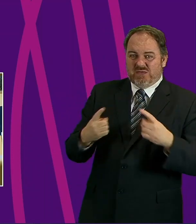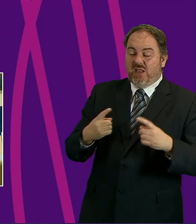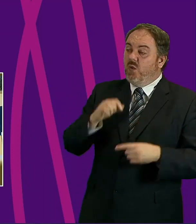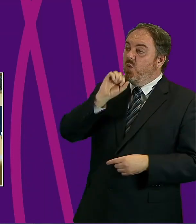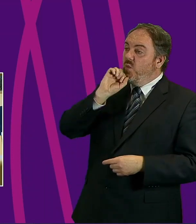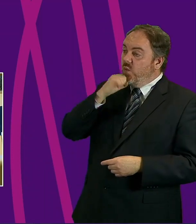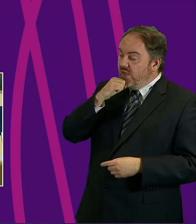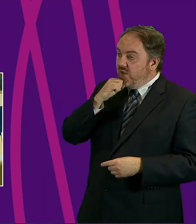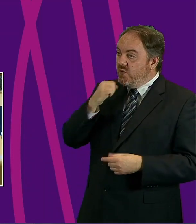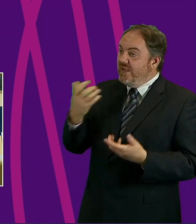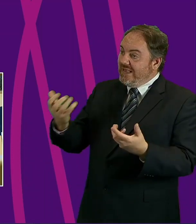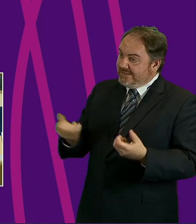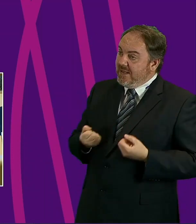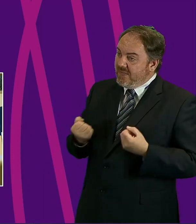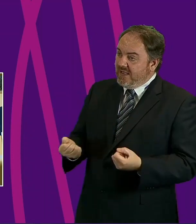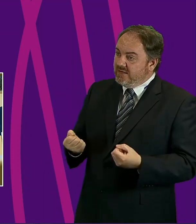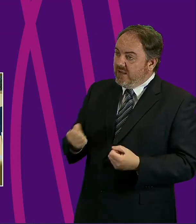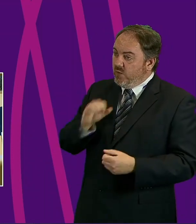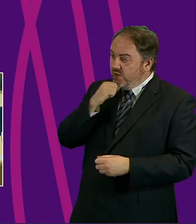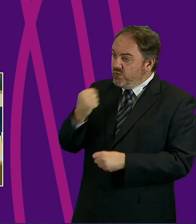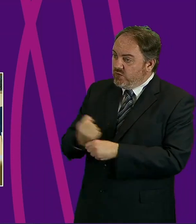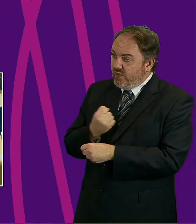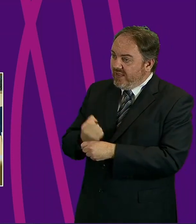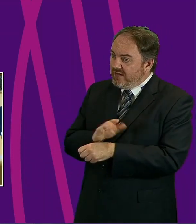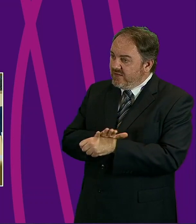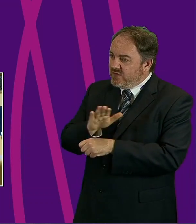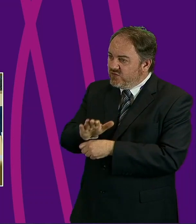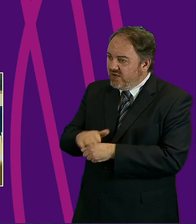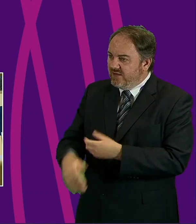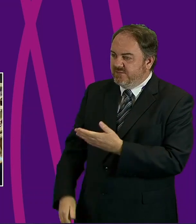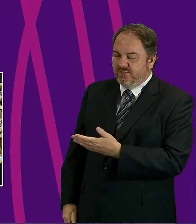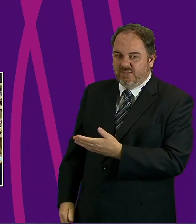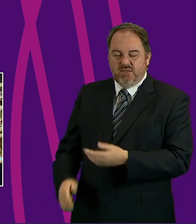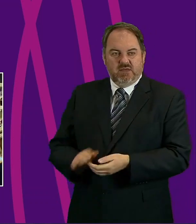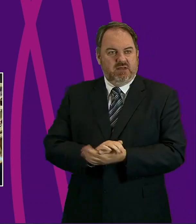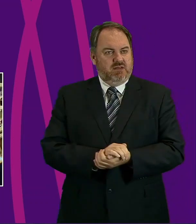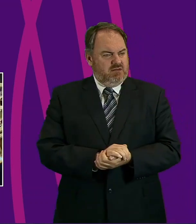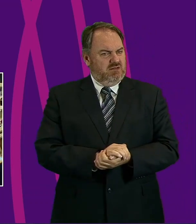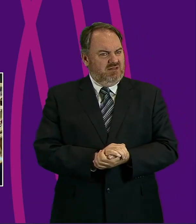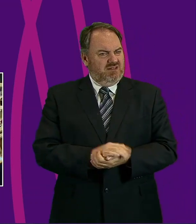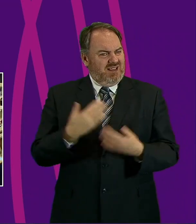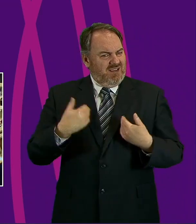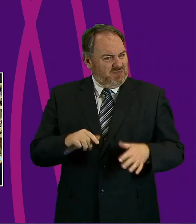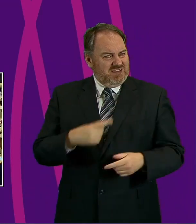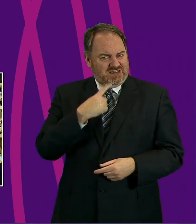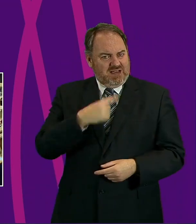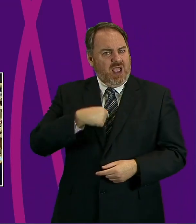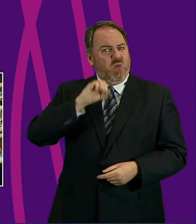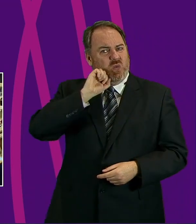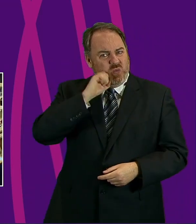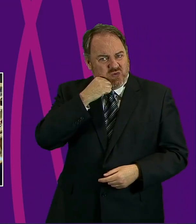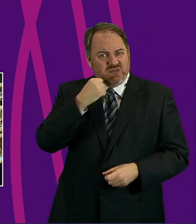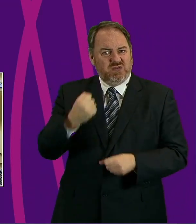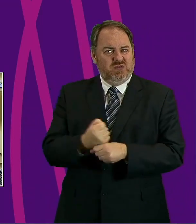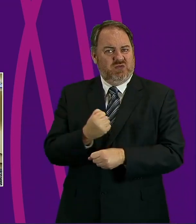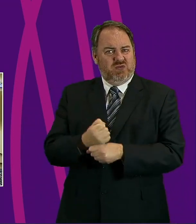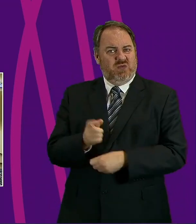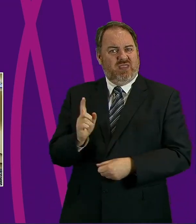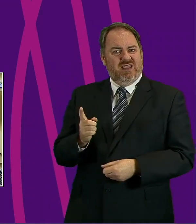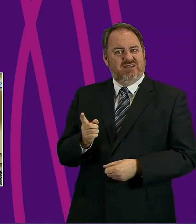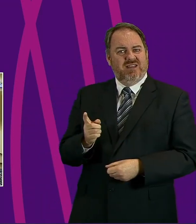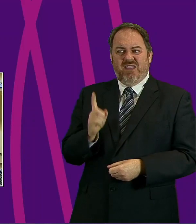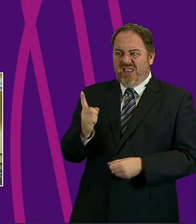Minister now give that commitment? First Minister. I think I did give that commitment, that consideration would be at the